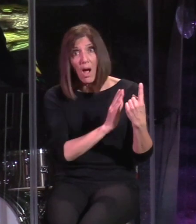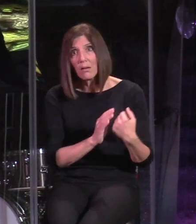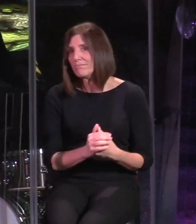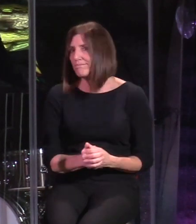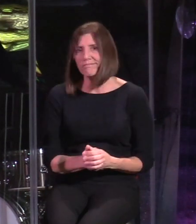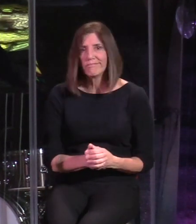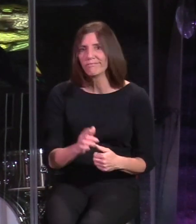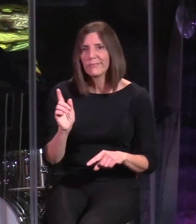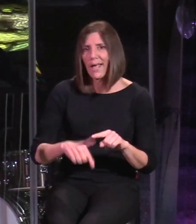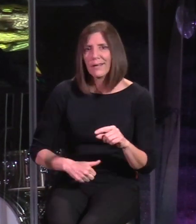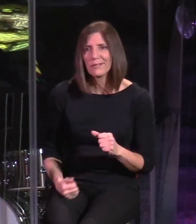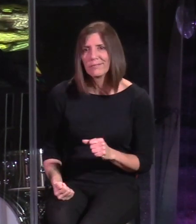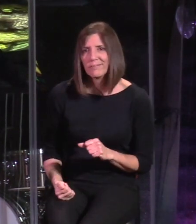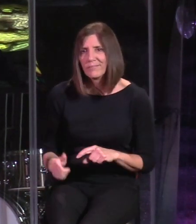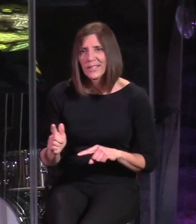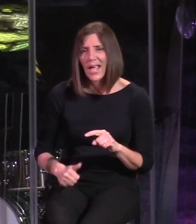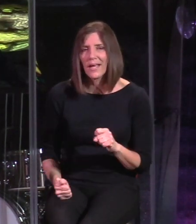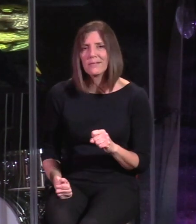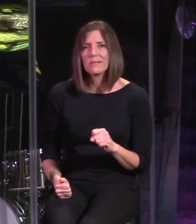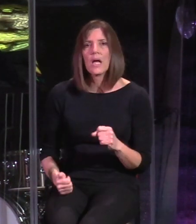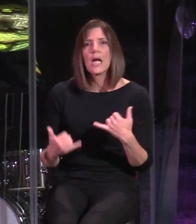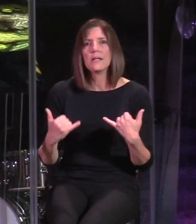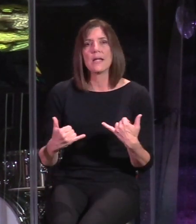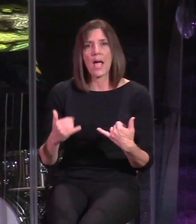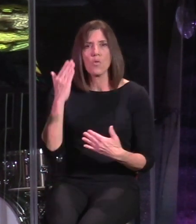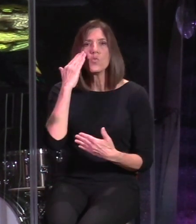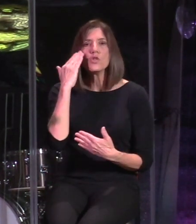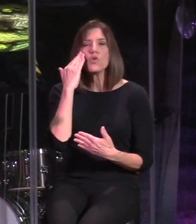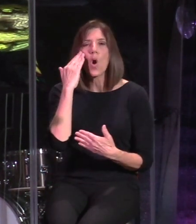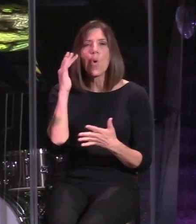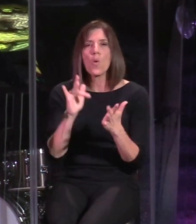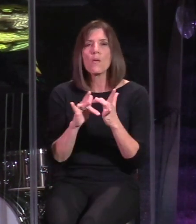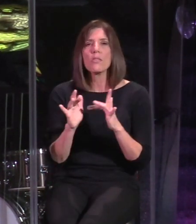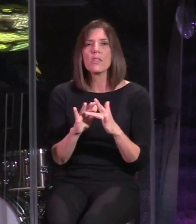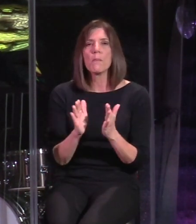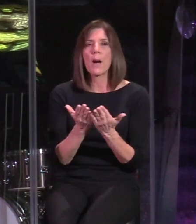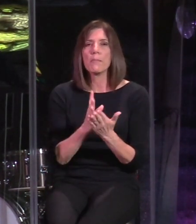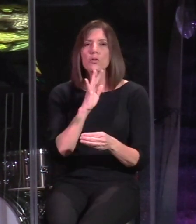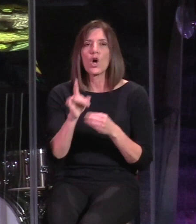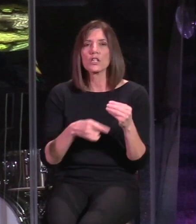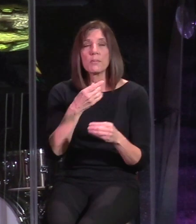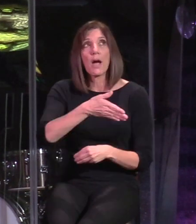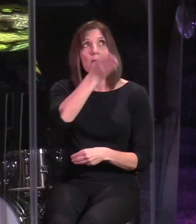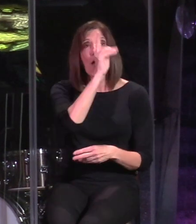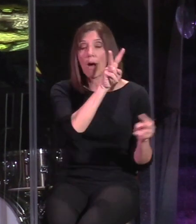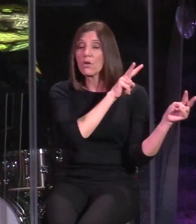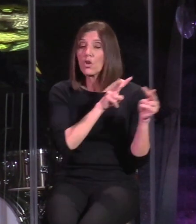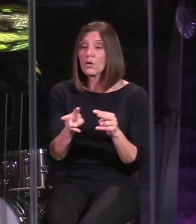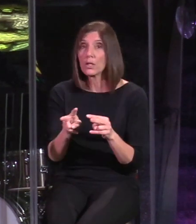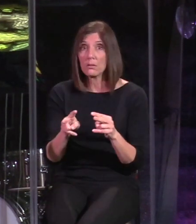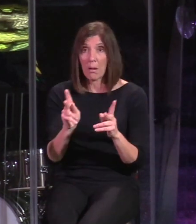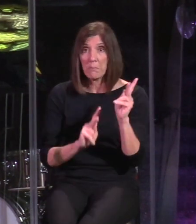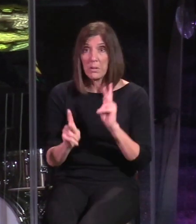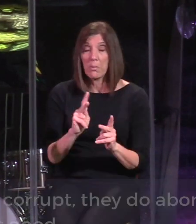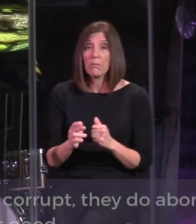We actually read in the scriptures about God's view of humanity. Let me show you from Psalm 14 what God says about